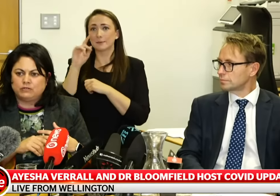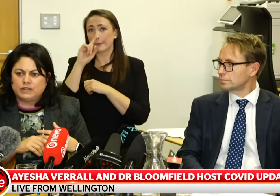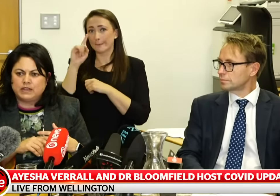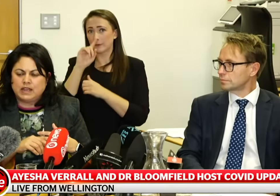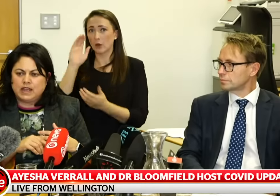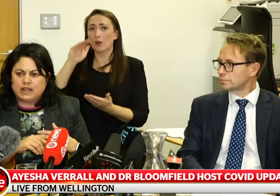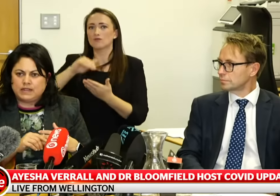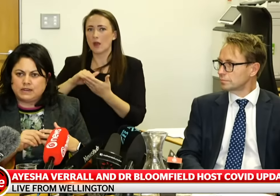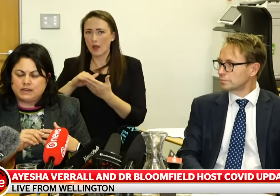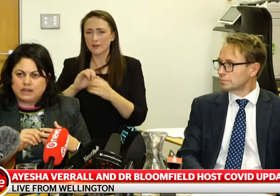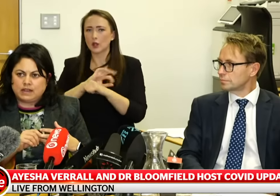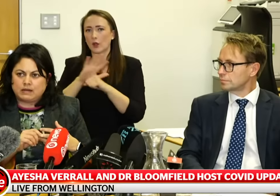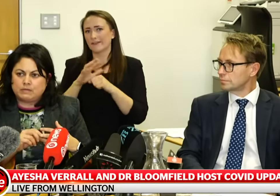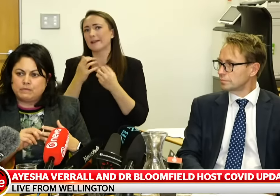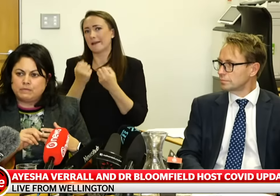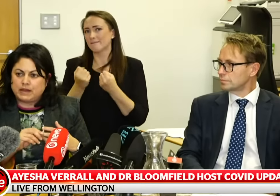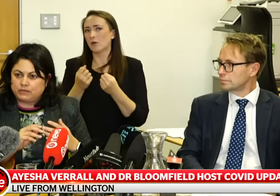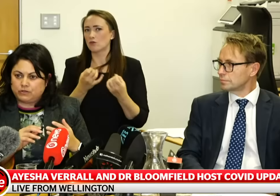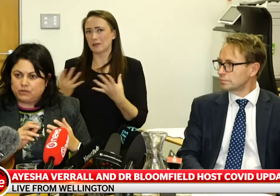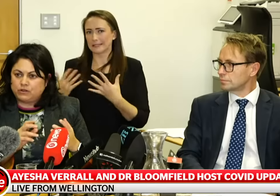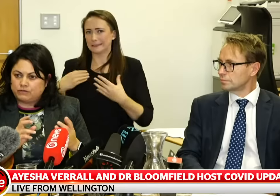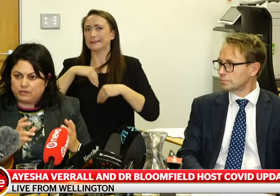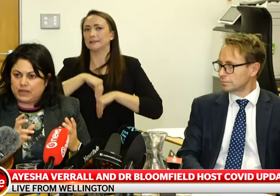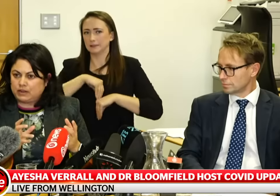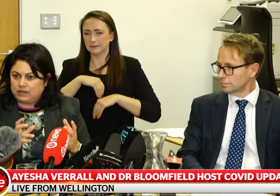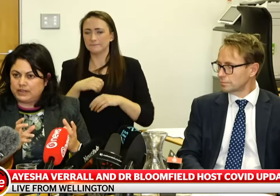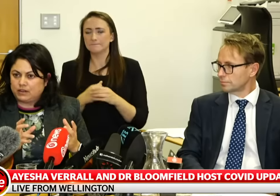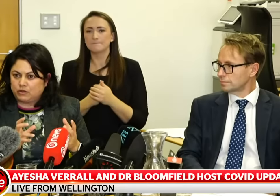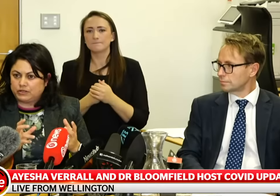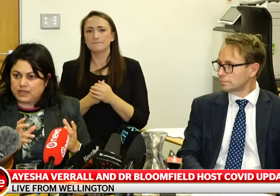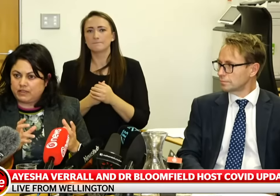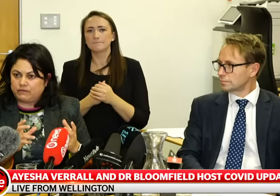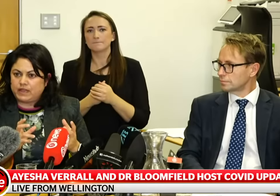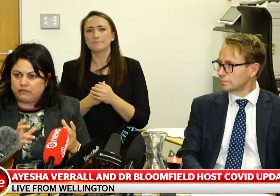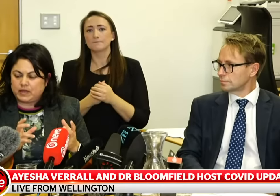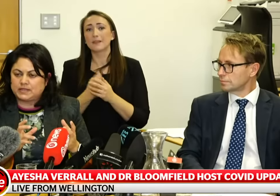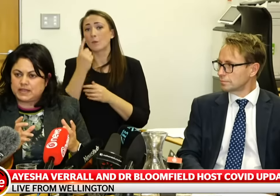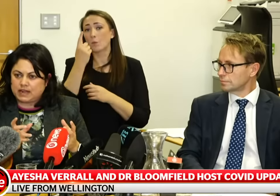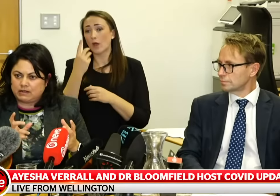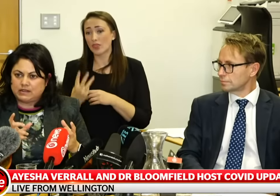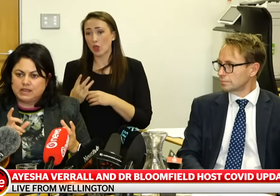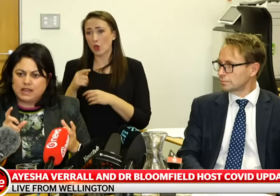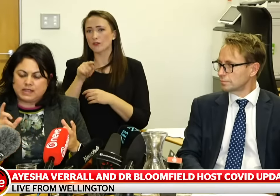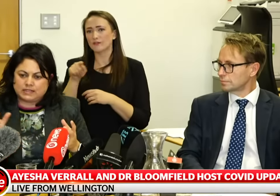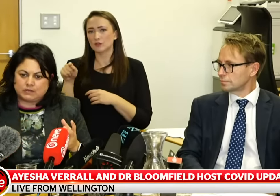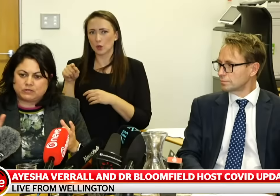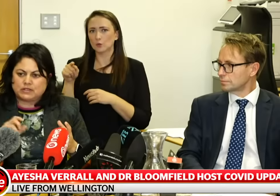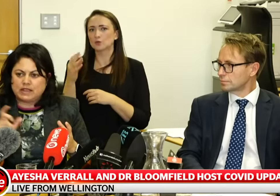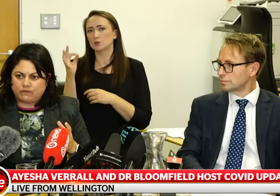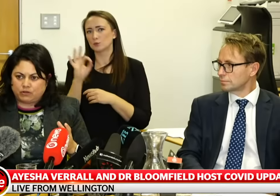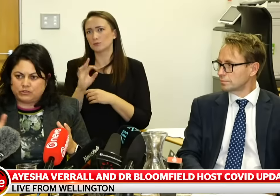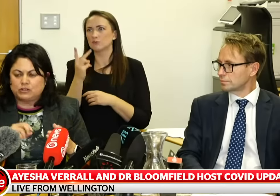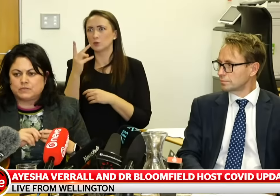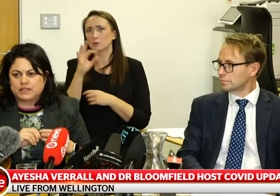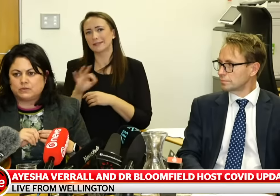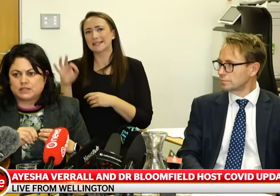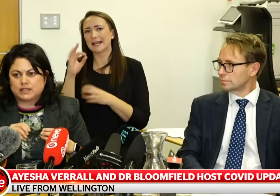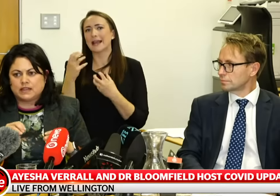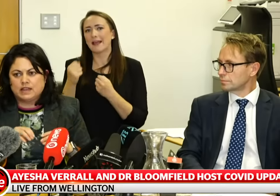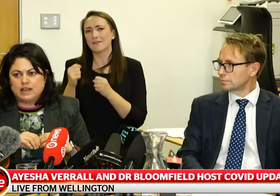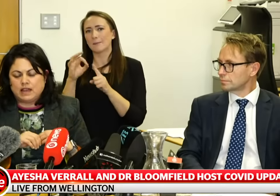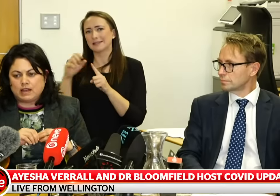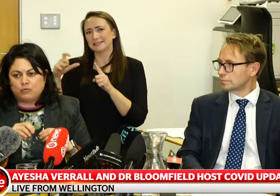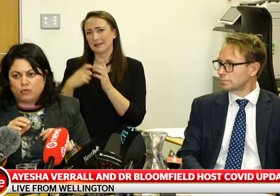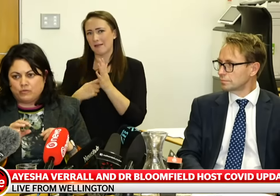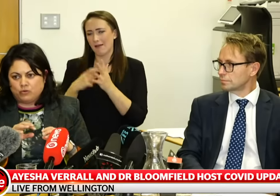have COVID, and then about a third of them currently go on to have PCR, and some of those have whole genome